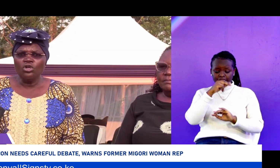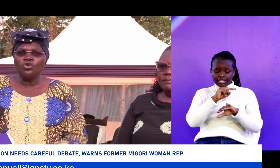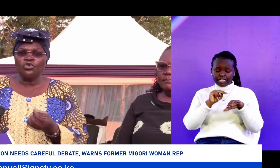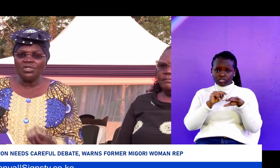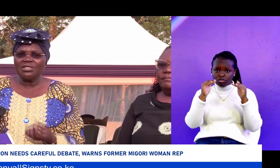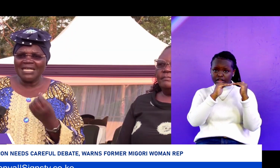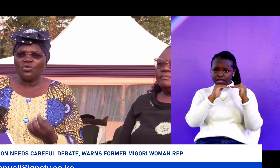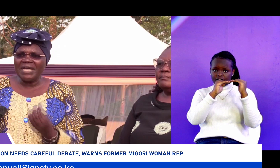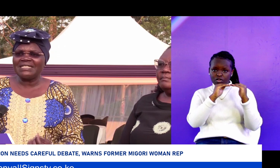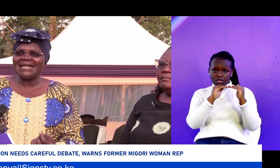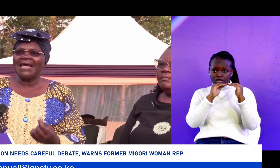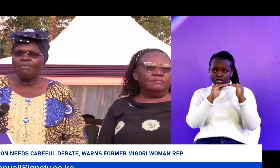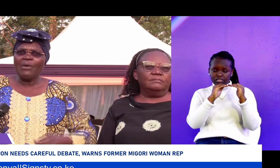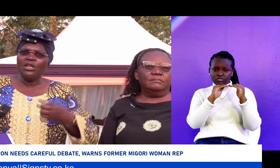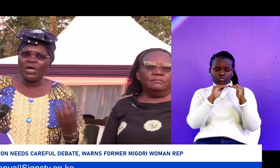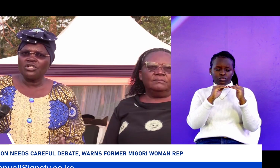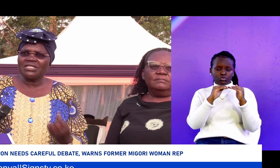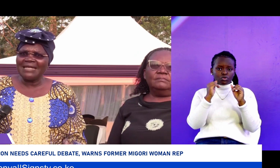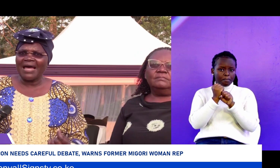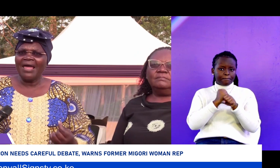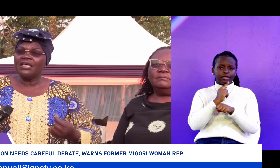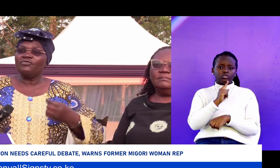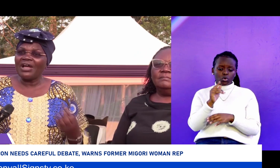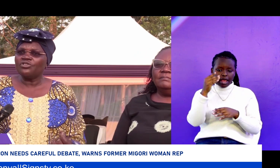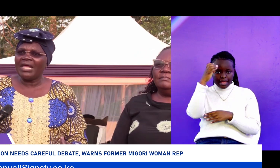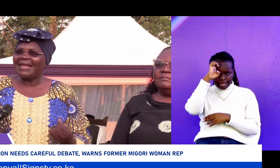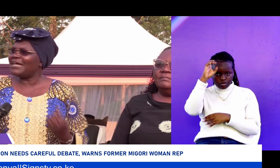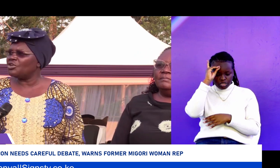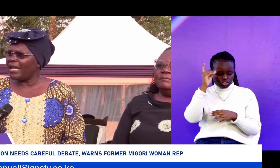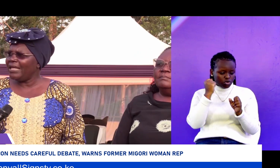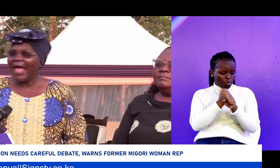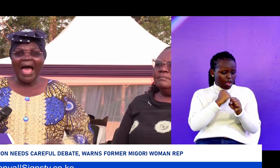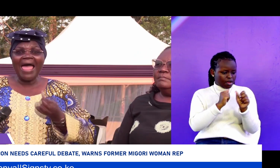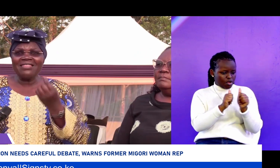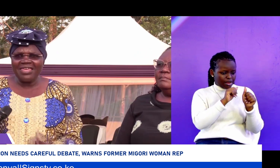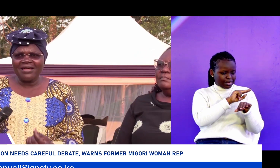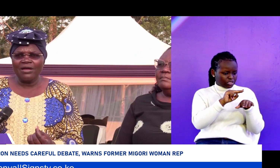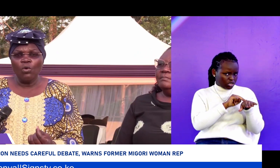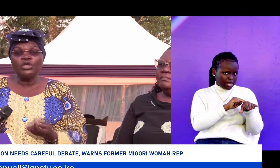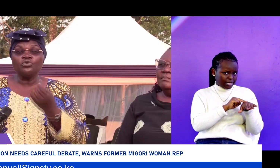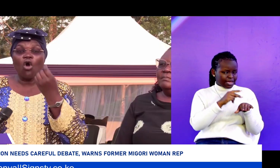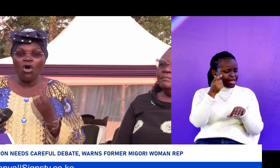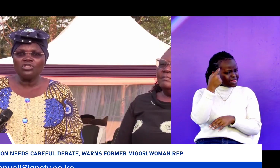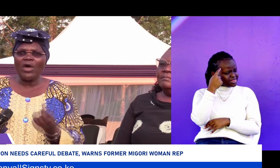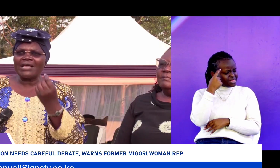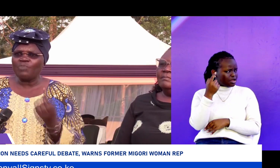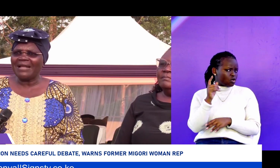to see to it that our education sector is functioning nationally, I think we should also expect